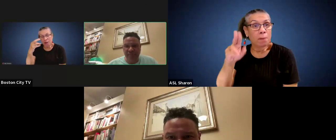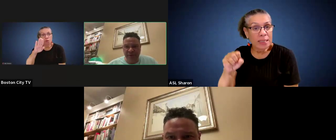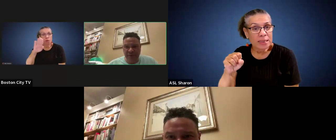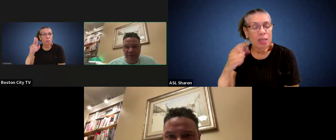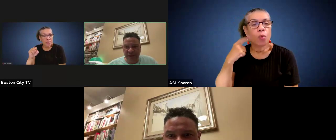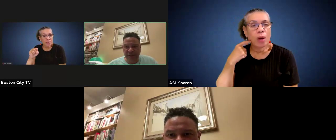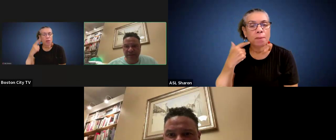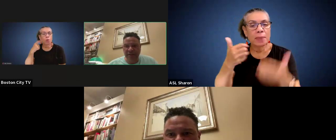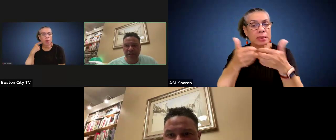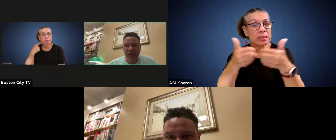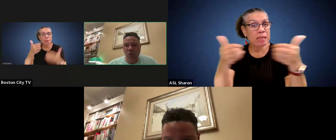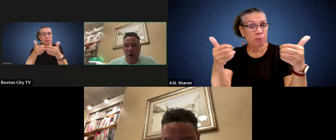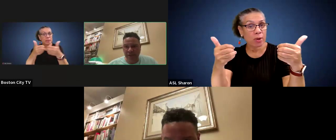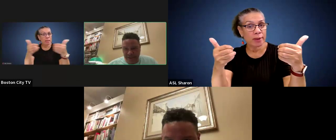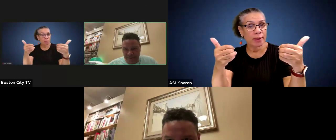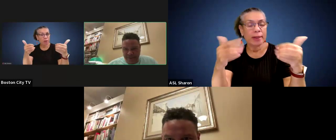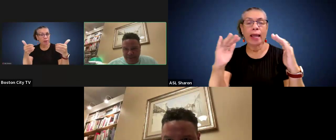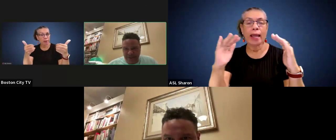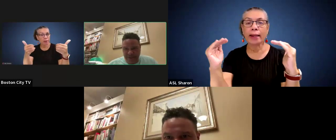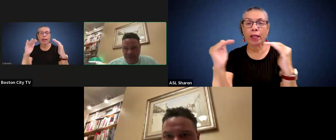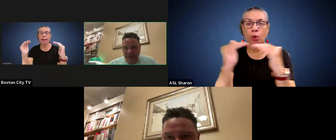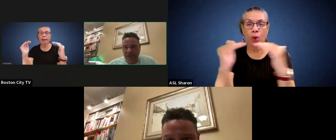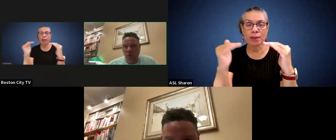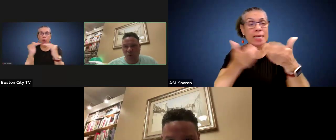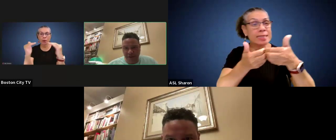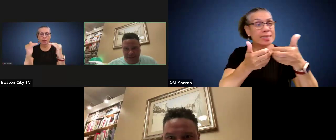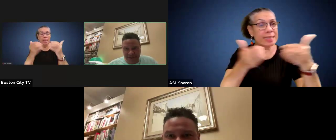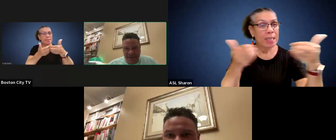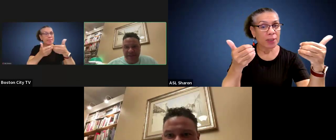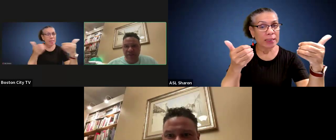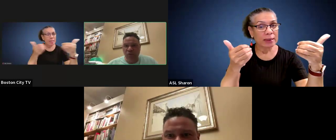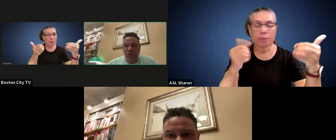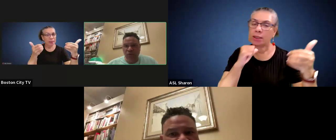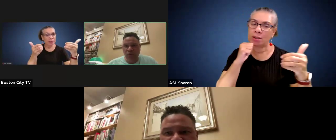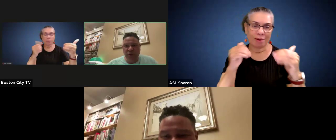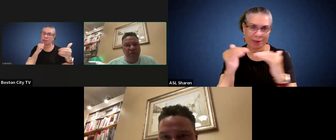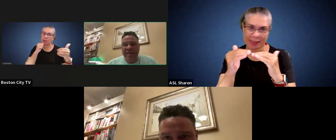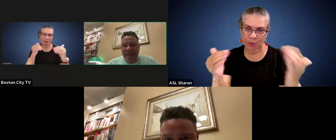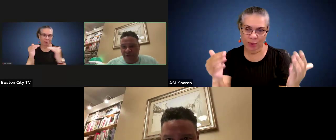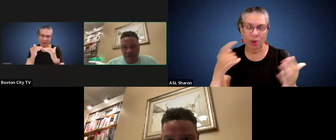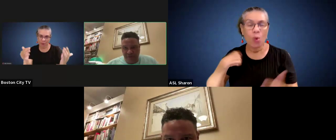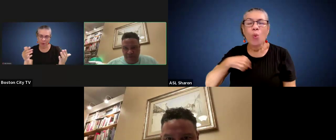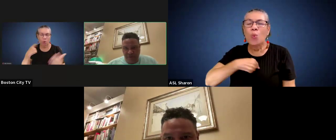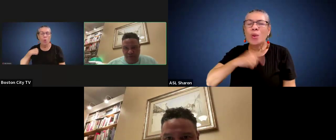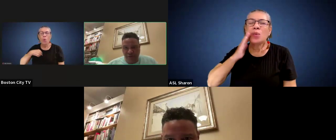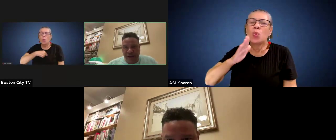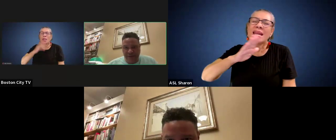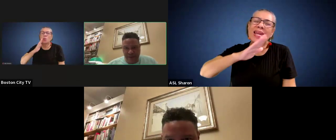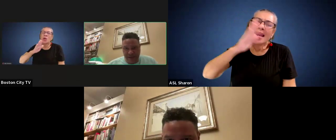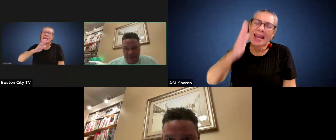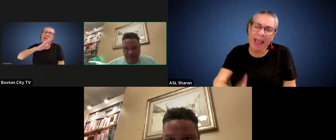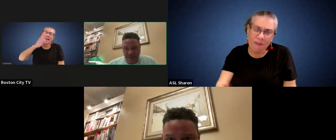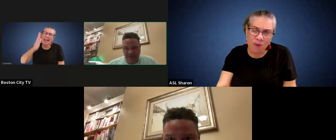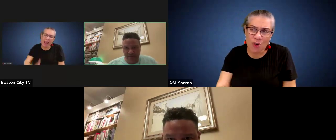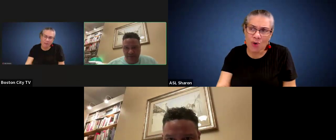separate inequality. Separate inequality. We would never